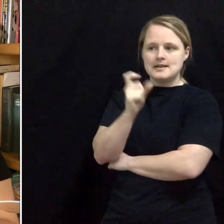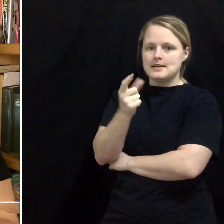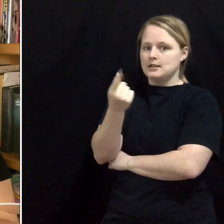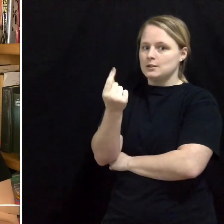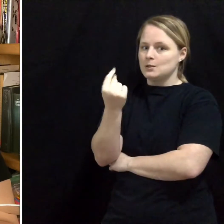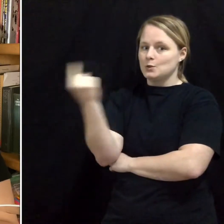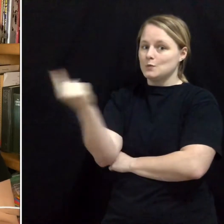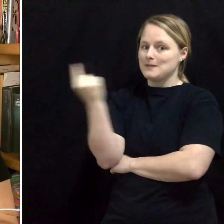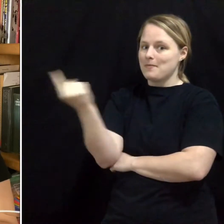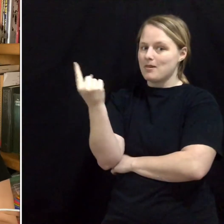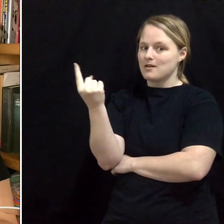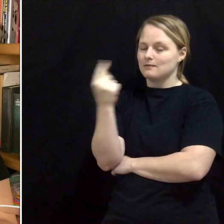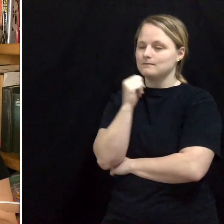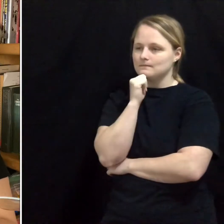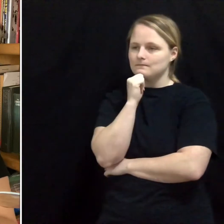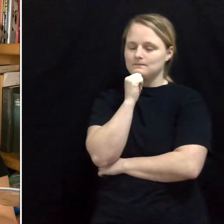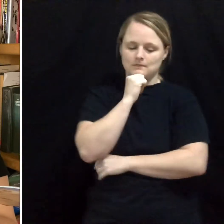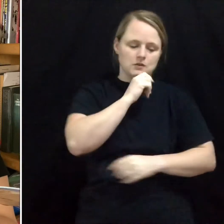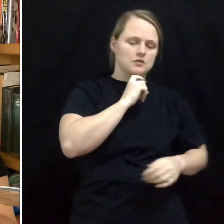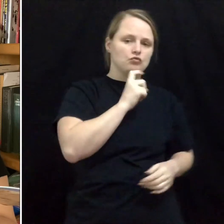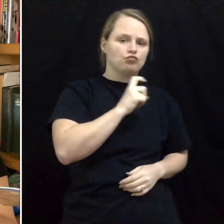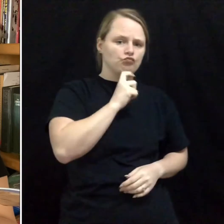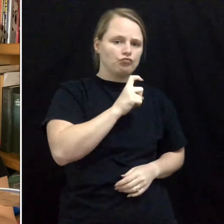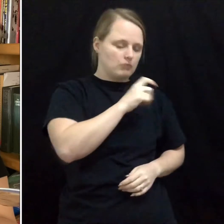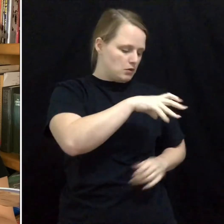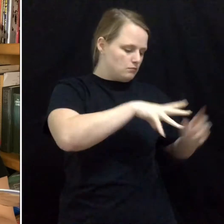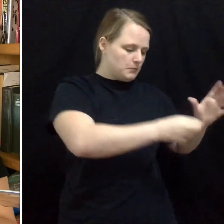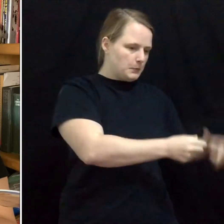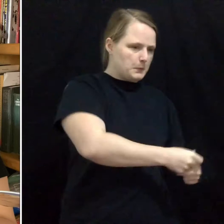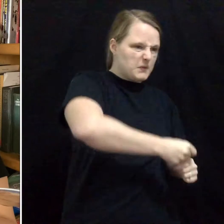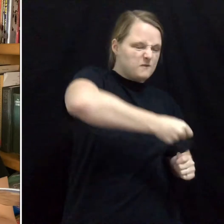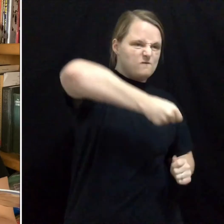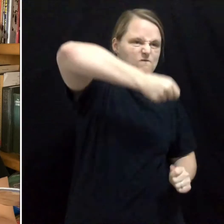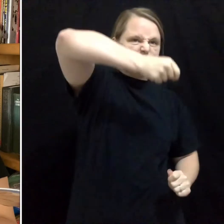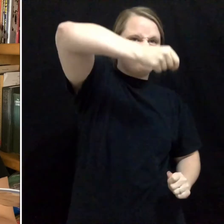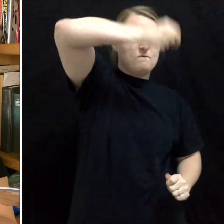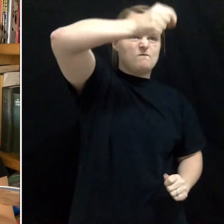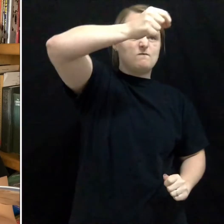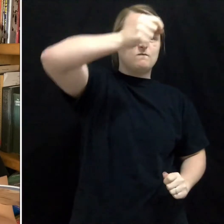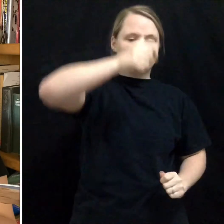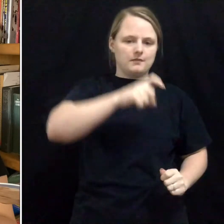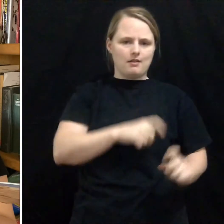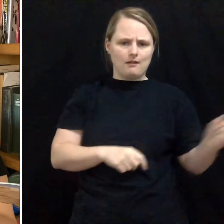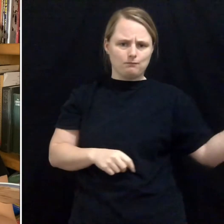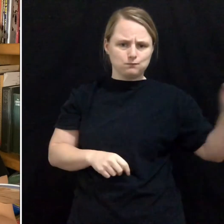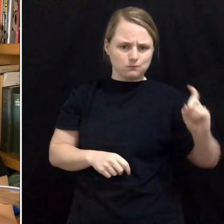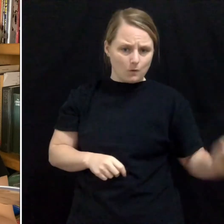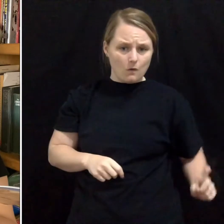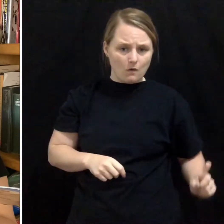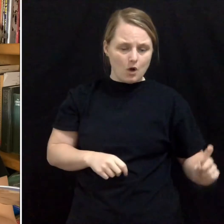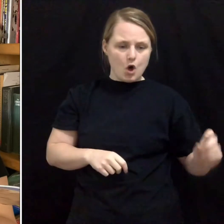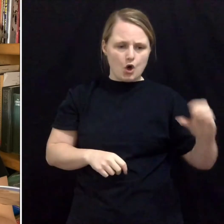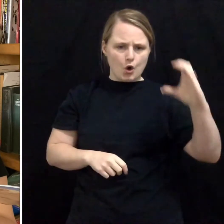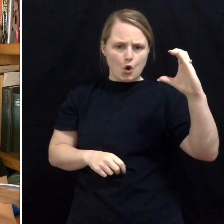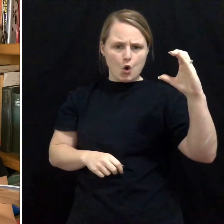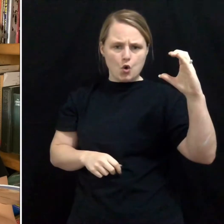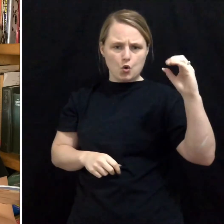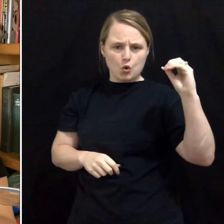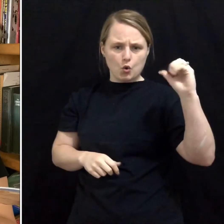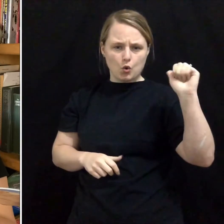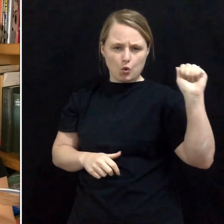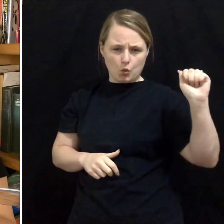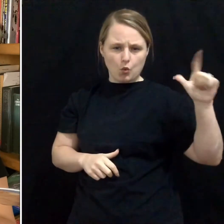iron rods, lasso fashion, then launching coal high in the air, Rose hoped she could get